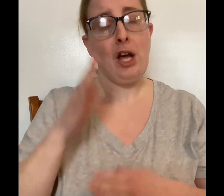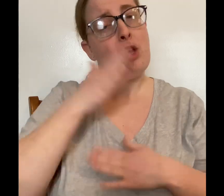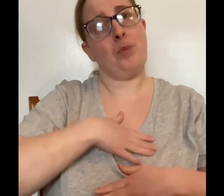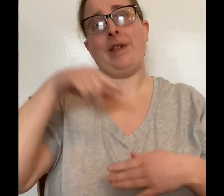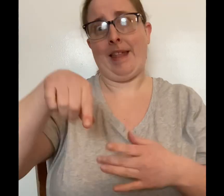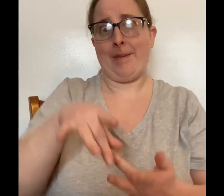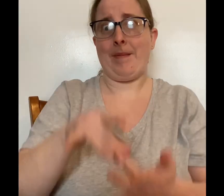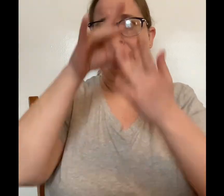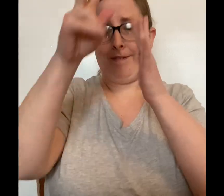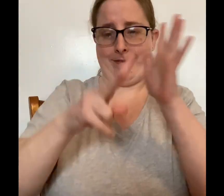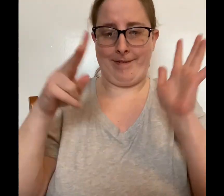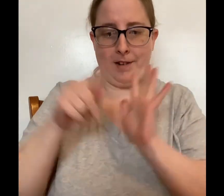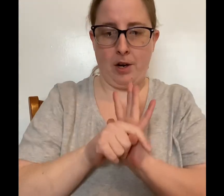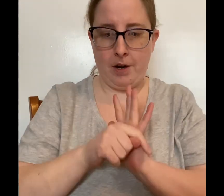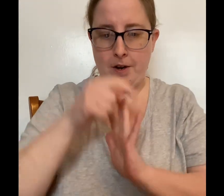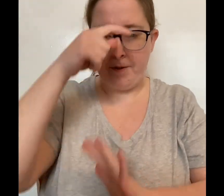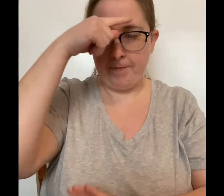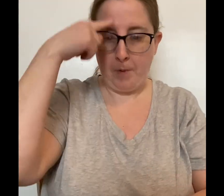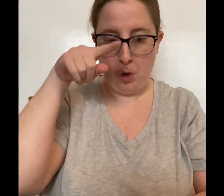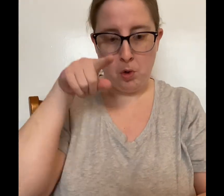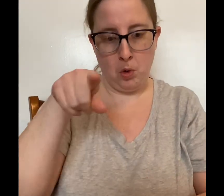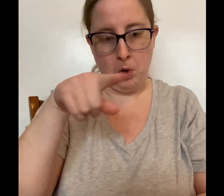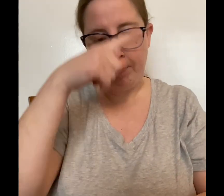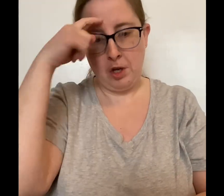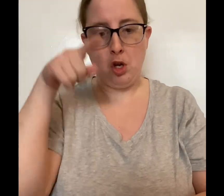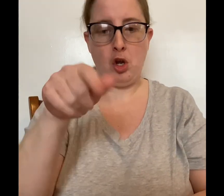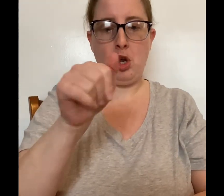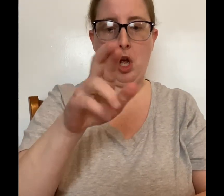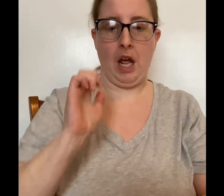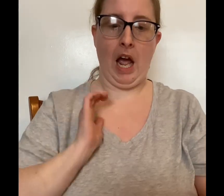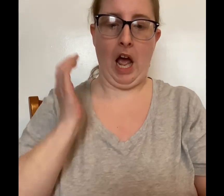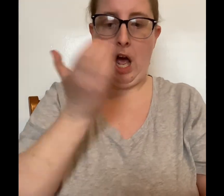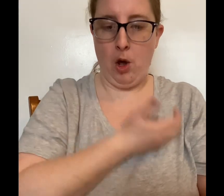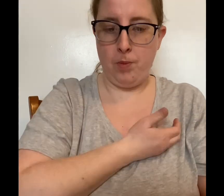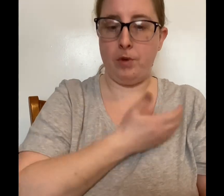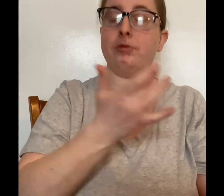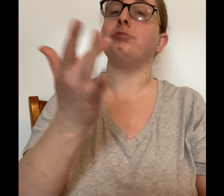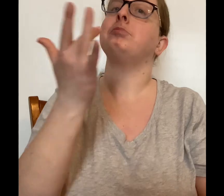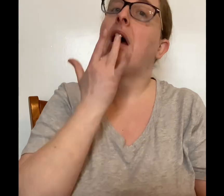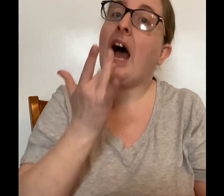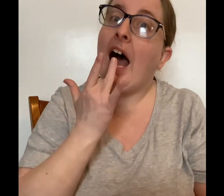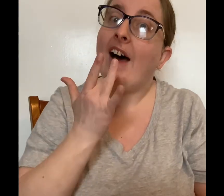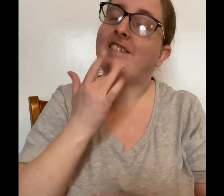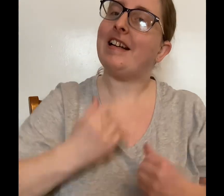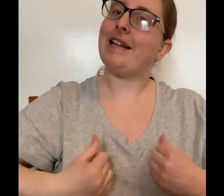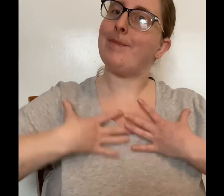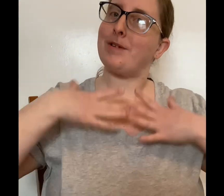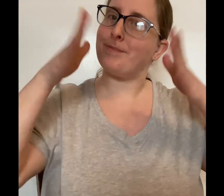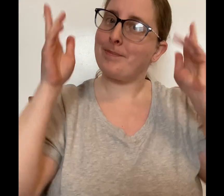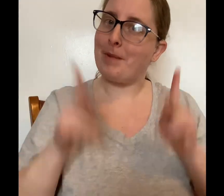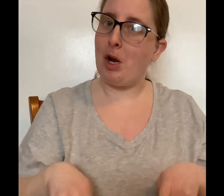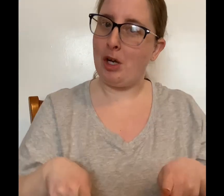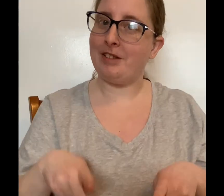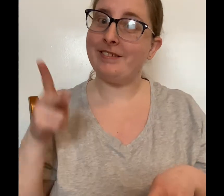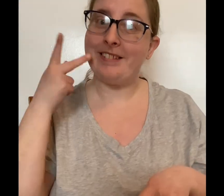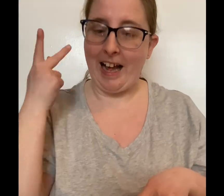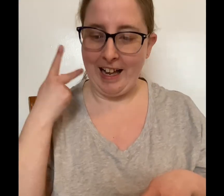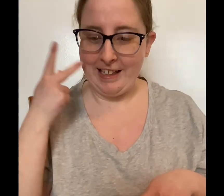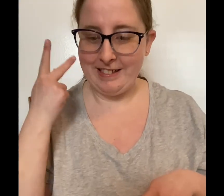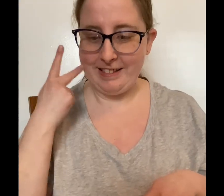for you, because you are a favorite inspirational person, Kate. And I hope you have a good birthday today. Please